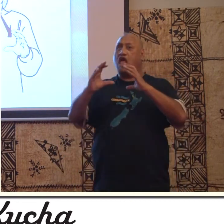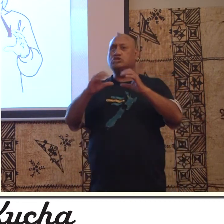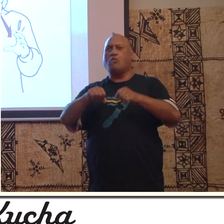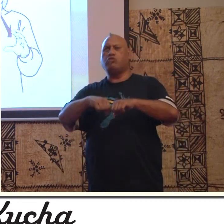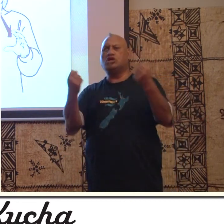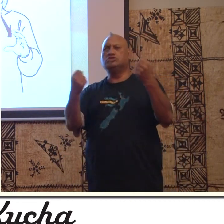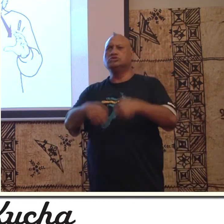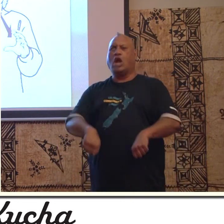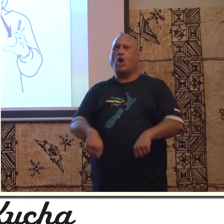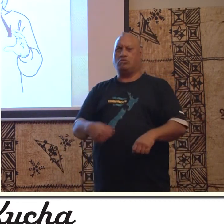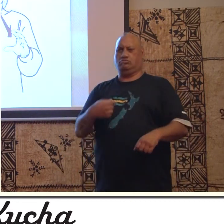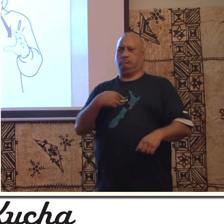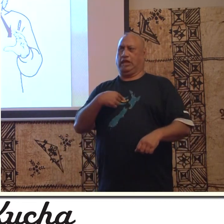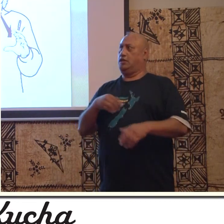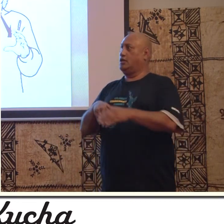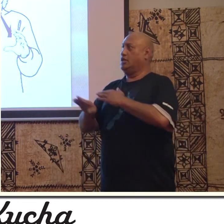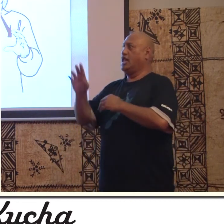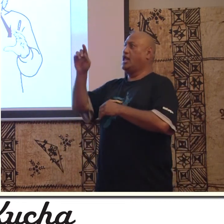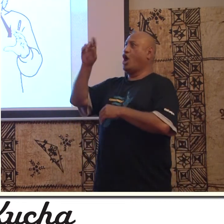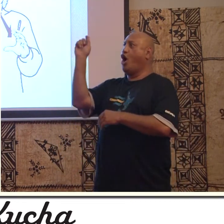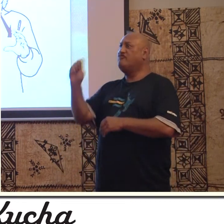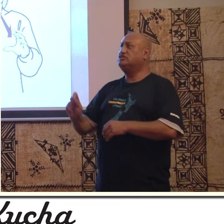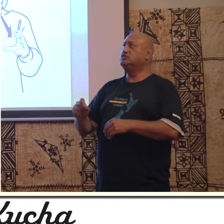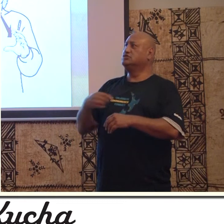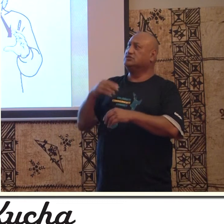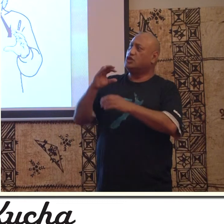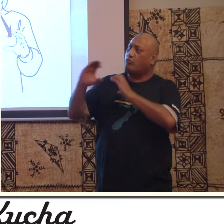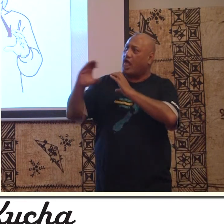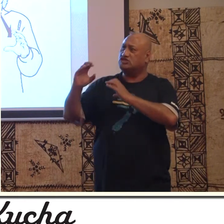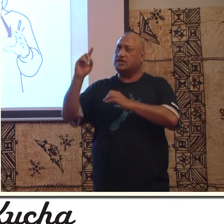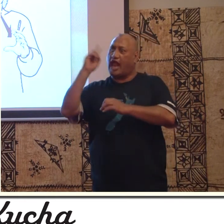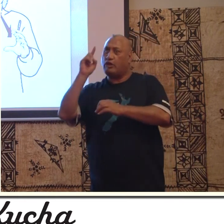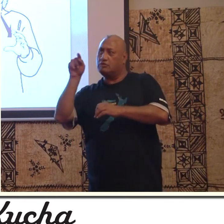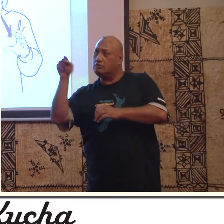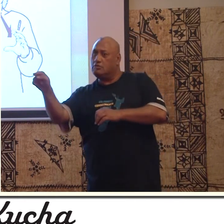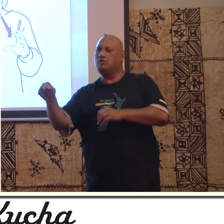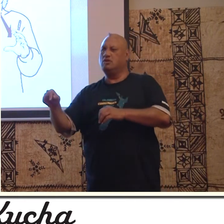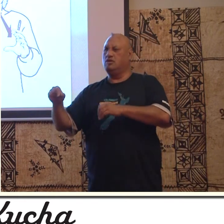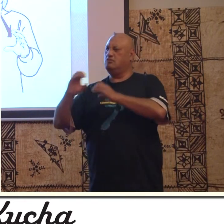no communication. So there was a huge communication breakdown as I was growing up.